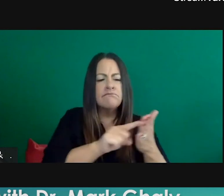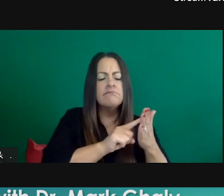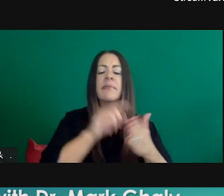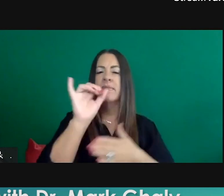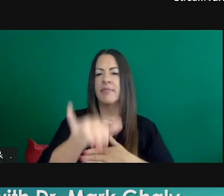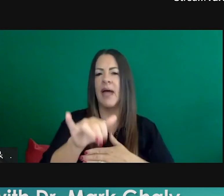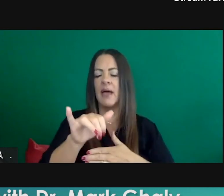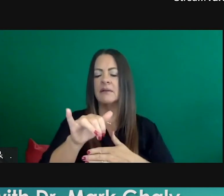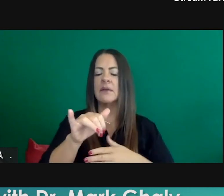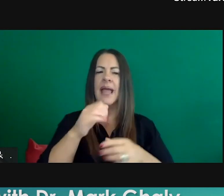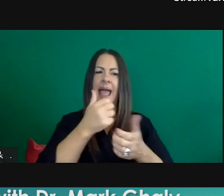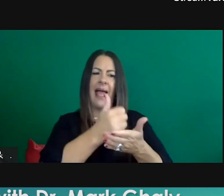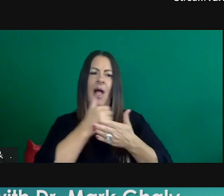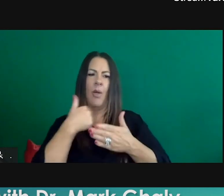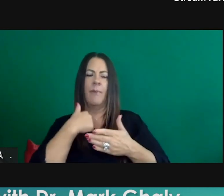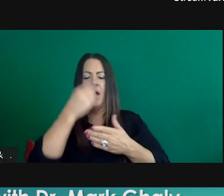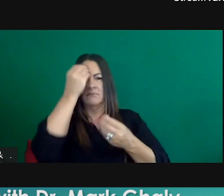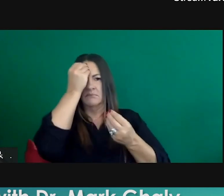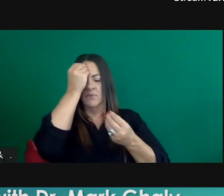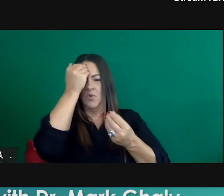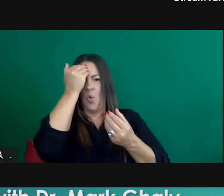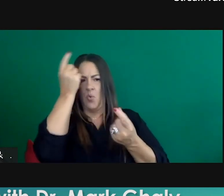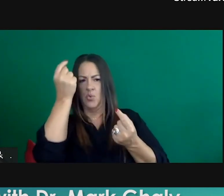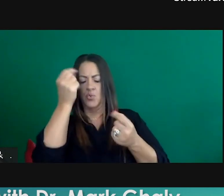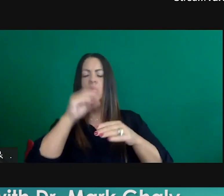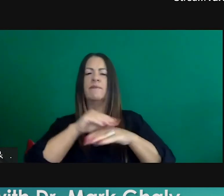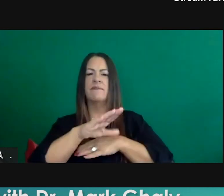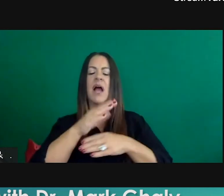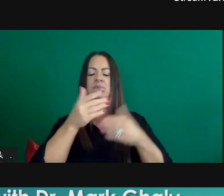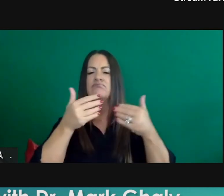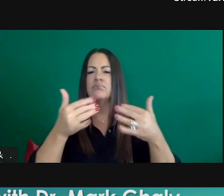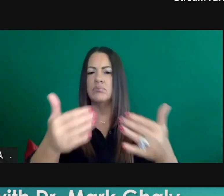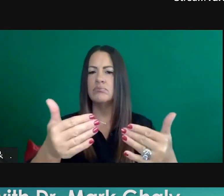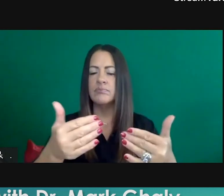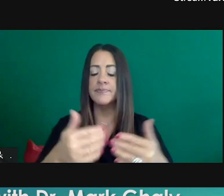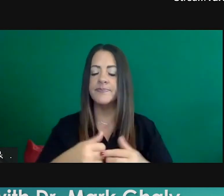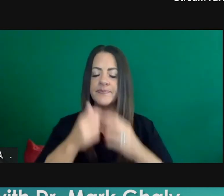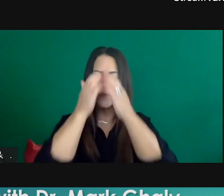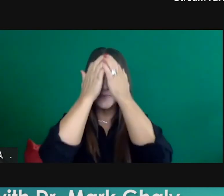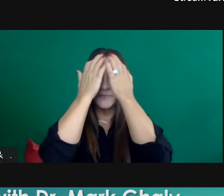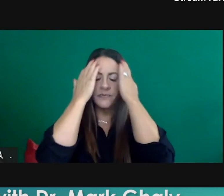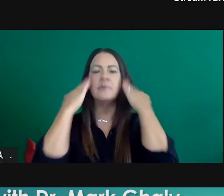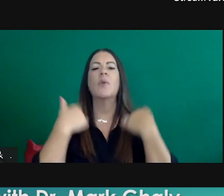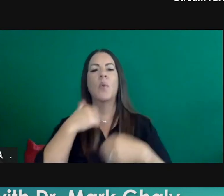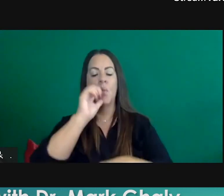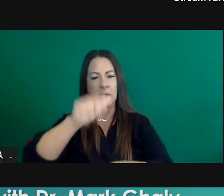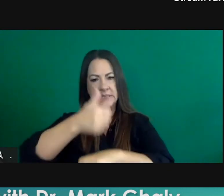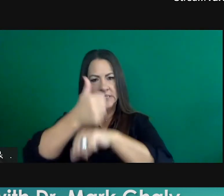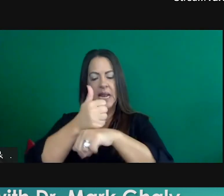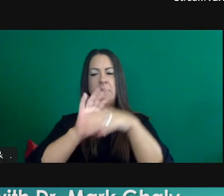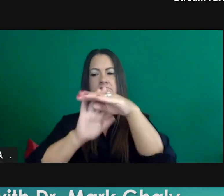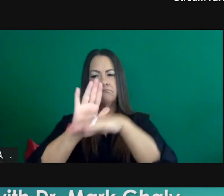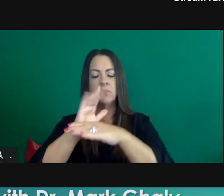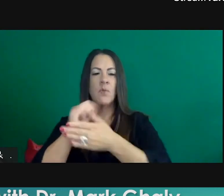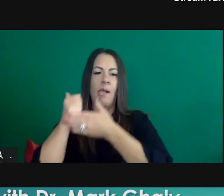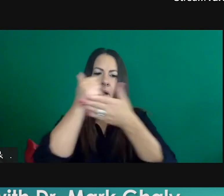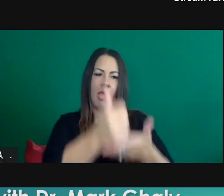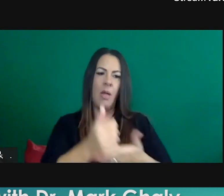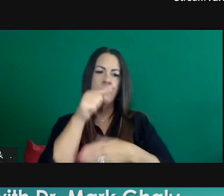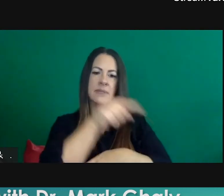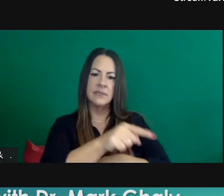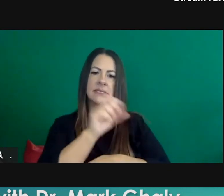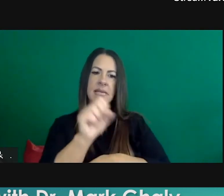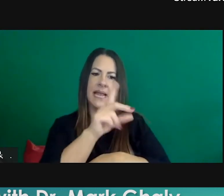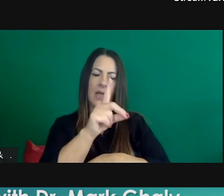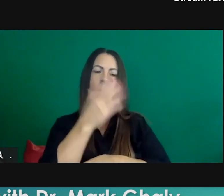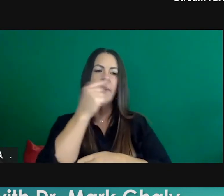forward. And really all of our hope is that we can put steps in place that help support San Diego County, their own work